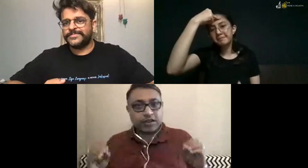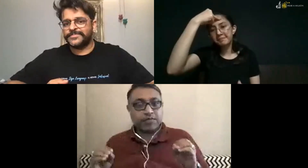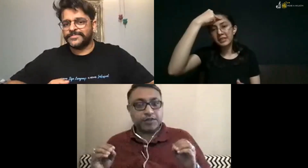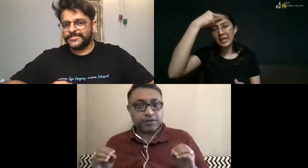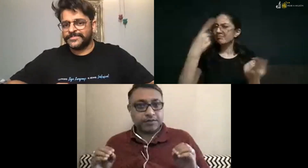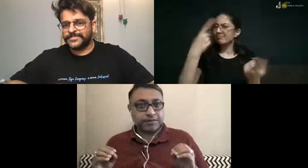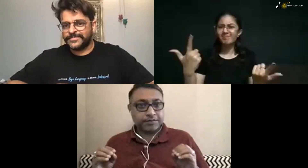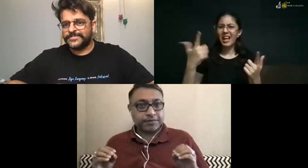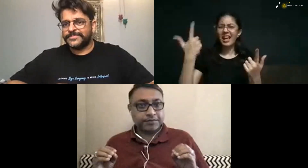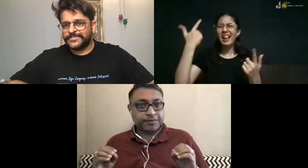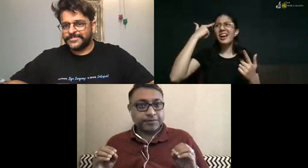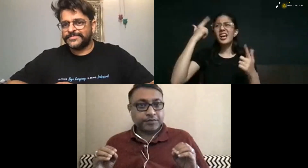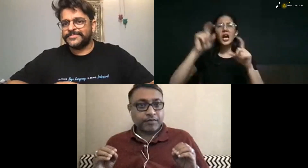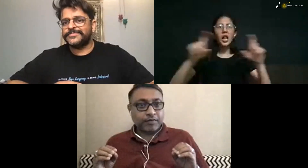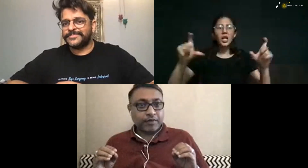logical sequence,